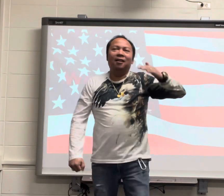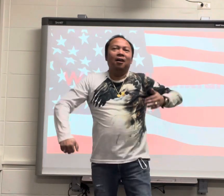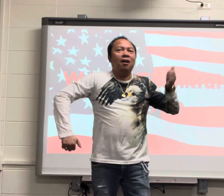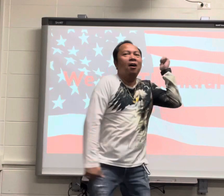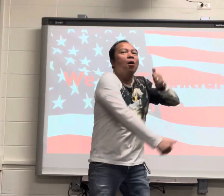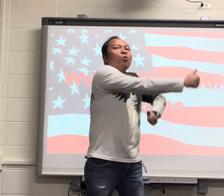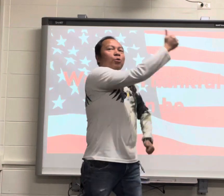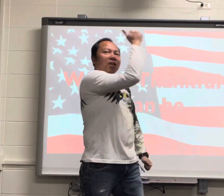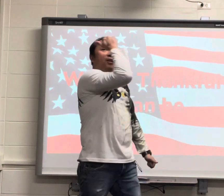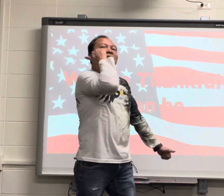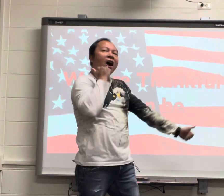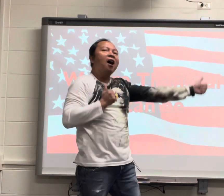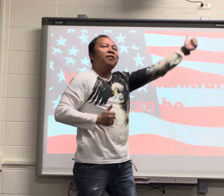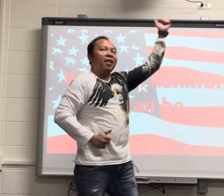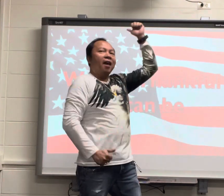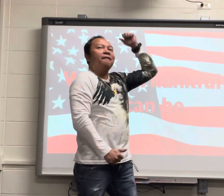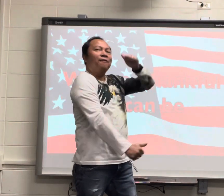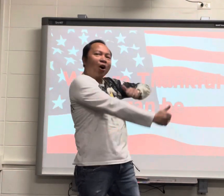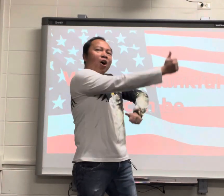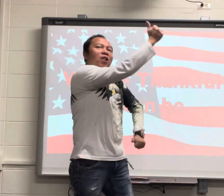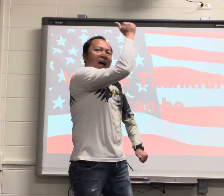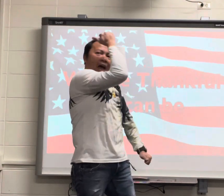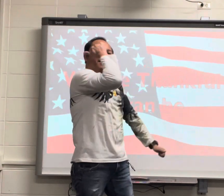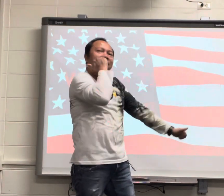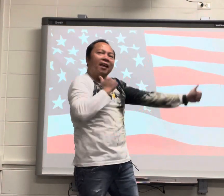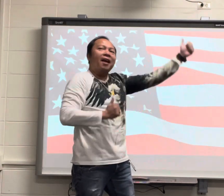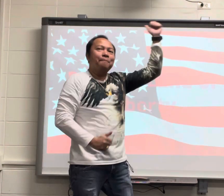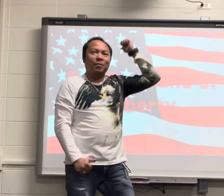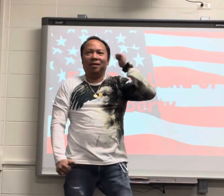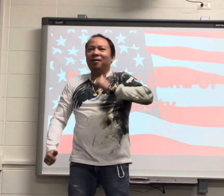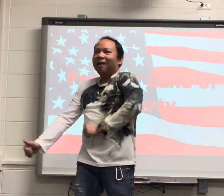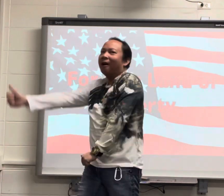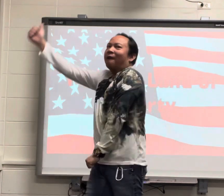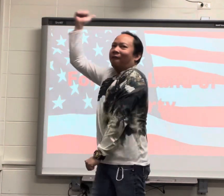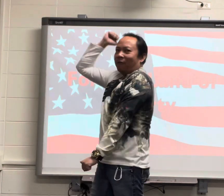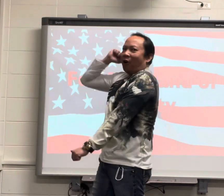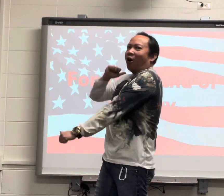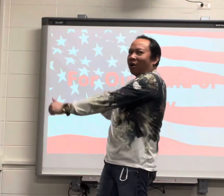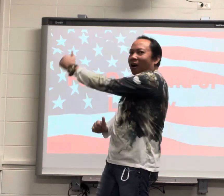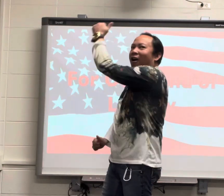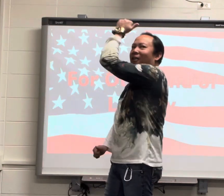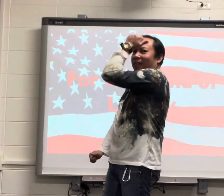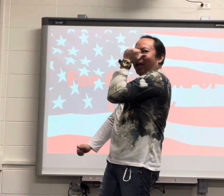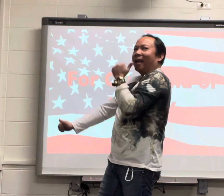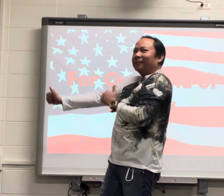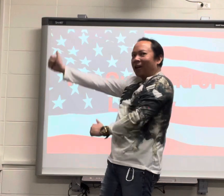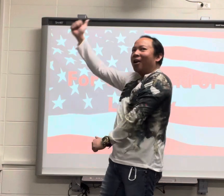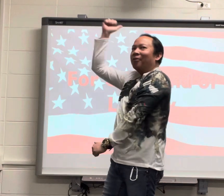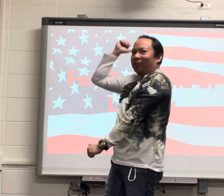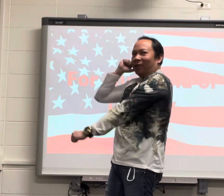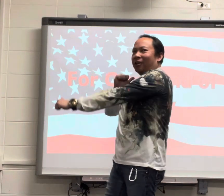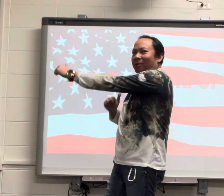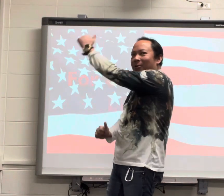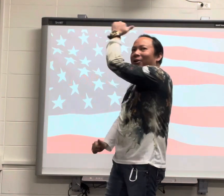USA we are thankful as can for our land of